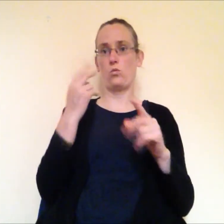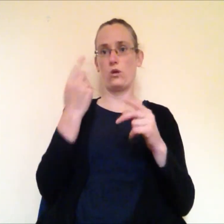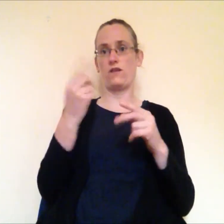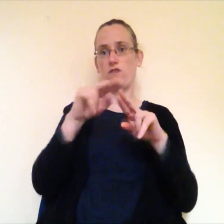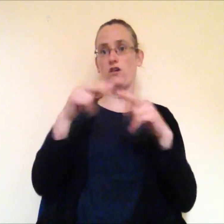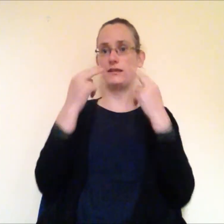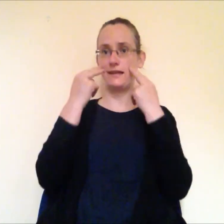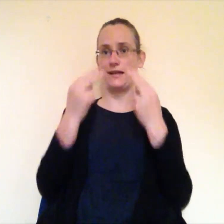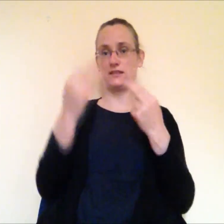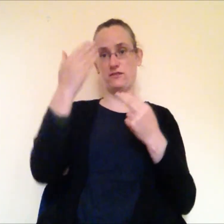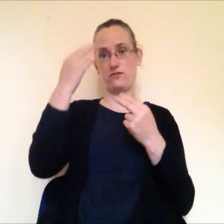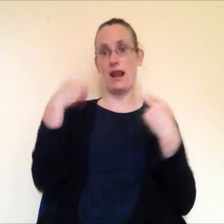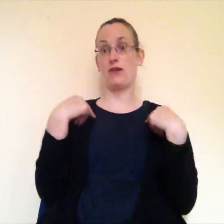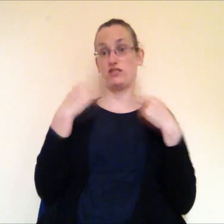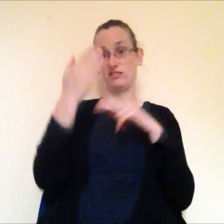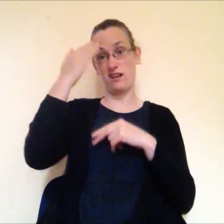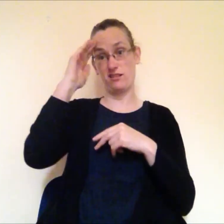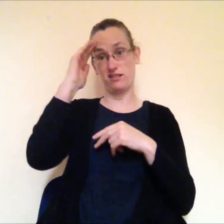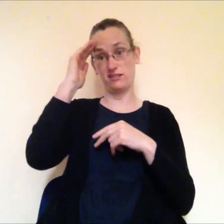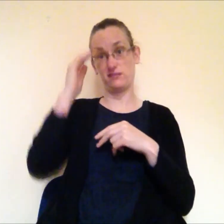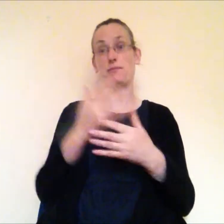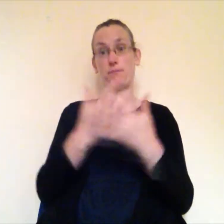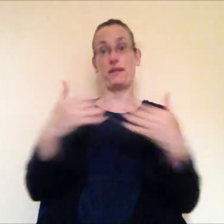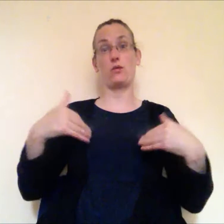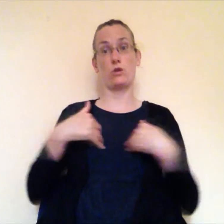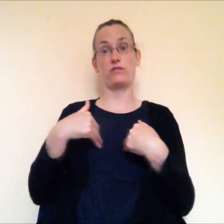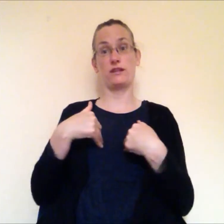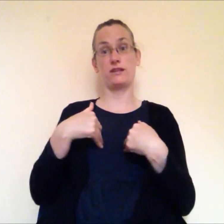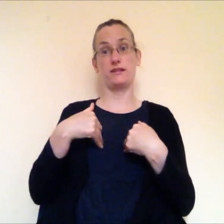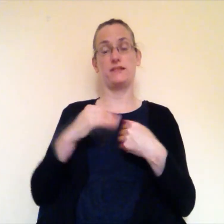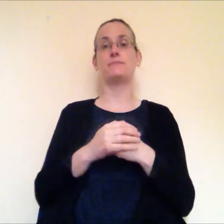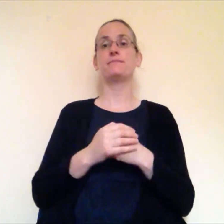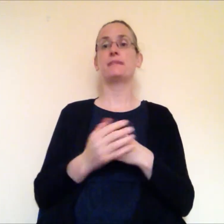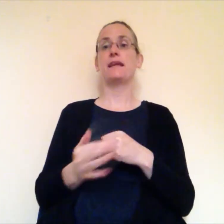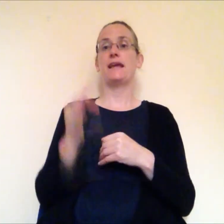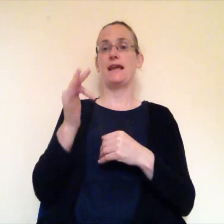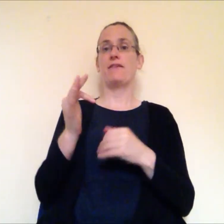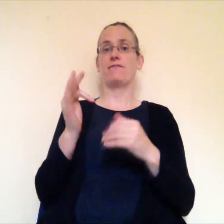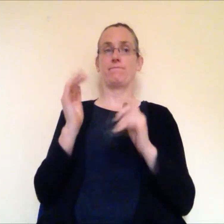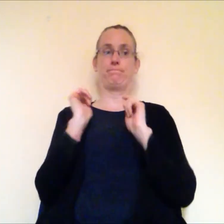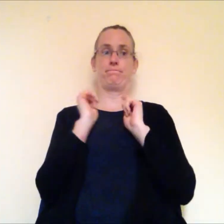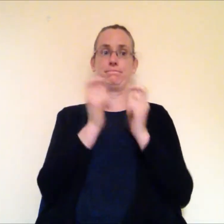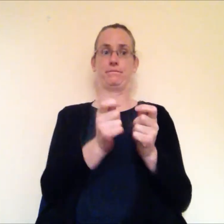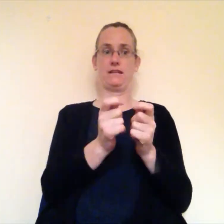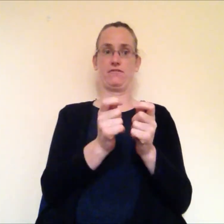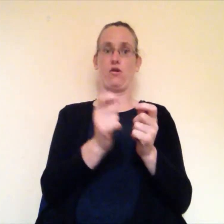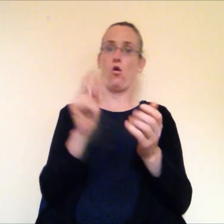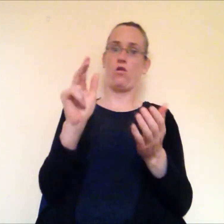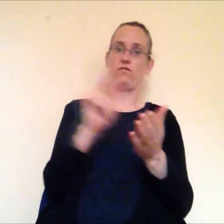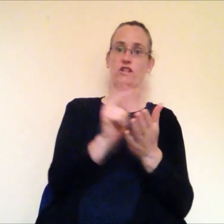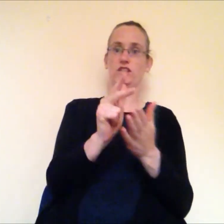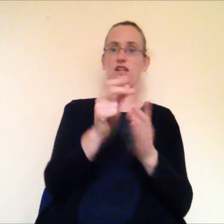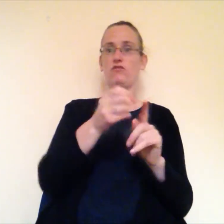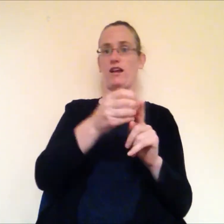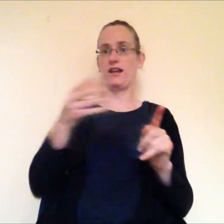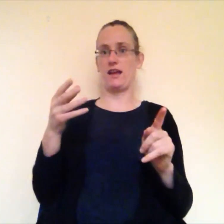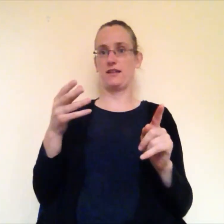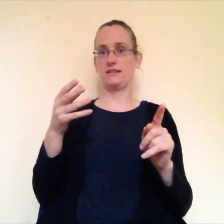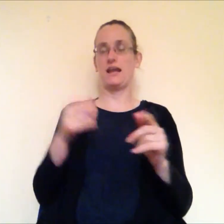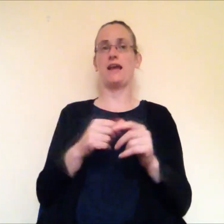and that's very, very concerning. And so if it was given legal recognition, if it was considered to be, yes, this is one of our official